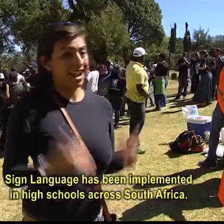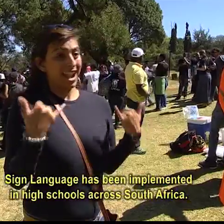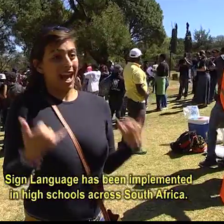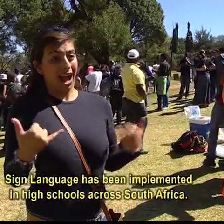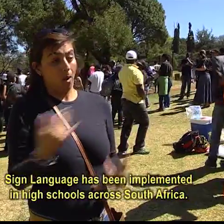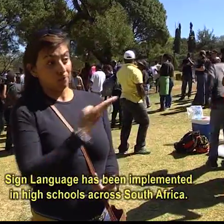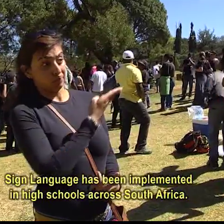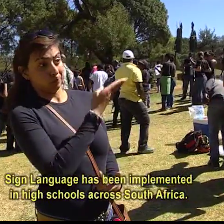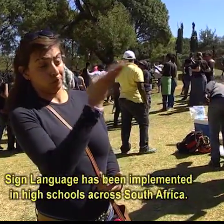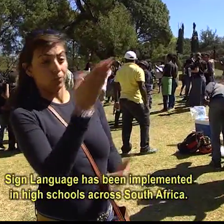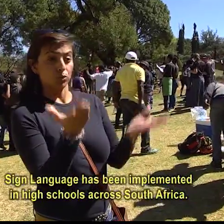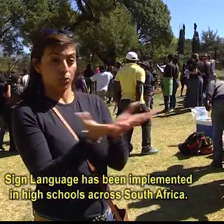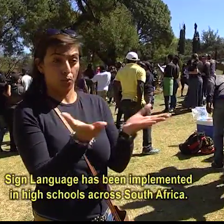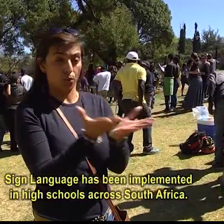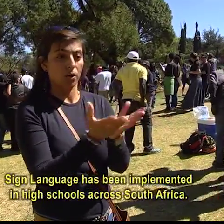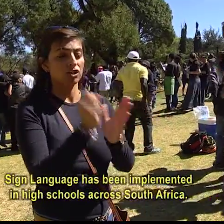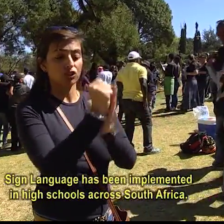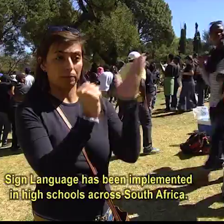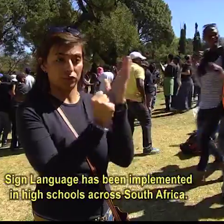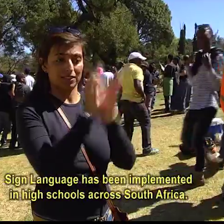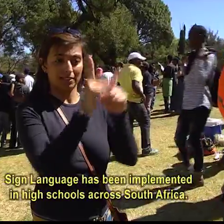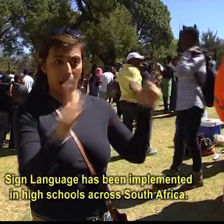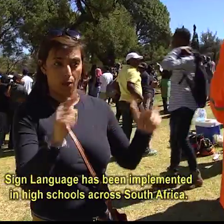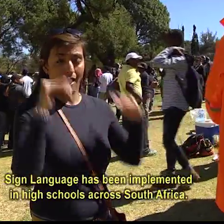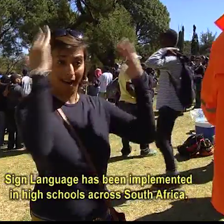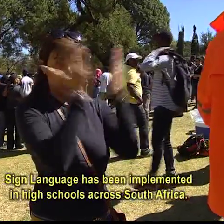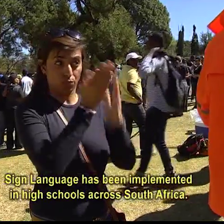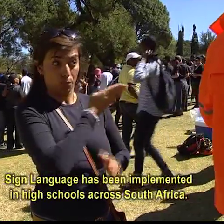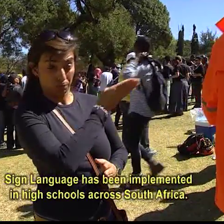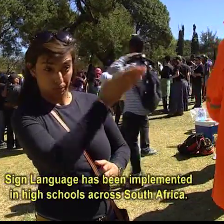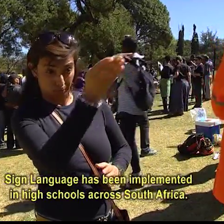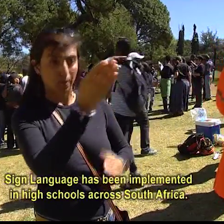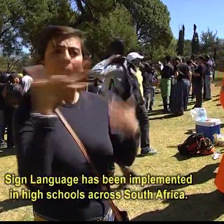Sign language has been implemented in high schools across South Africa.